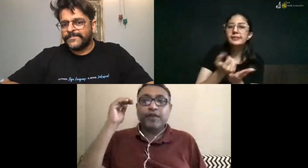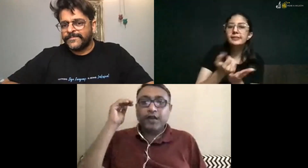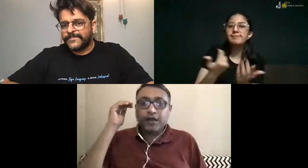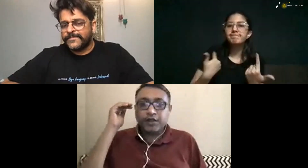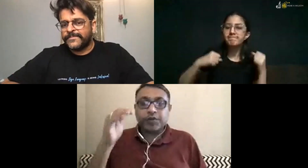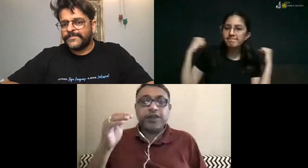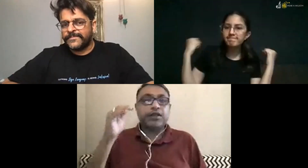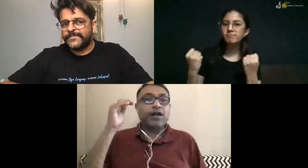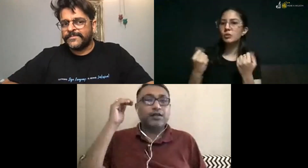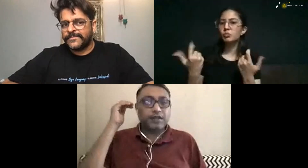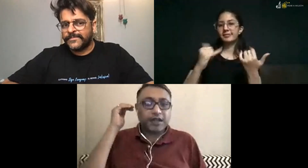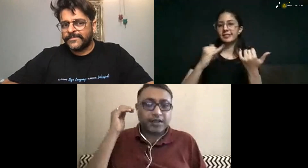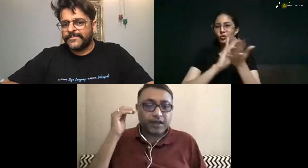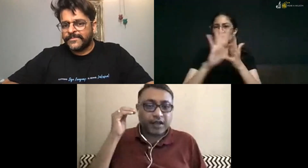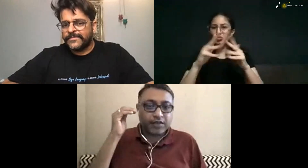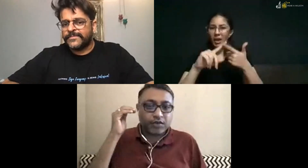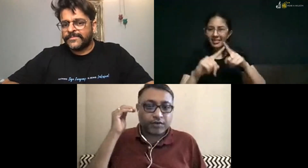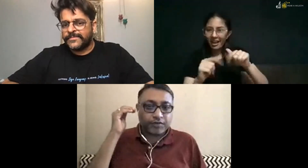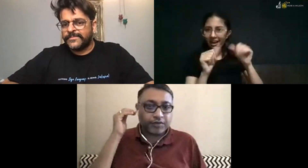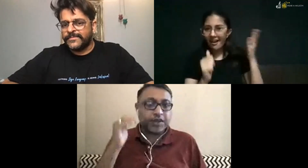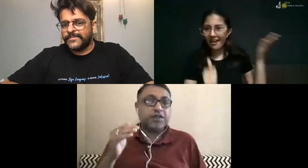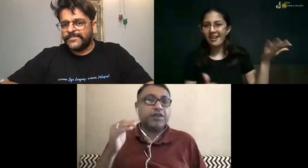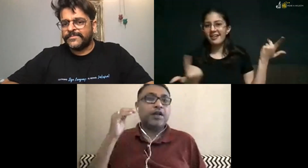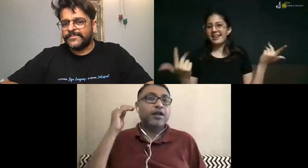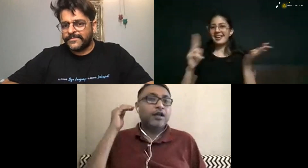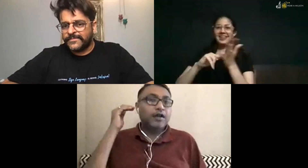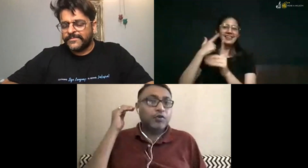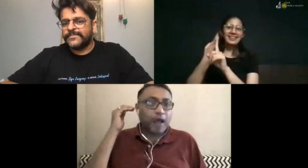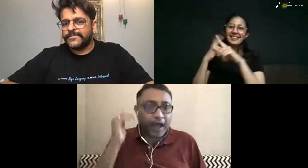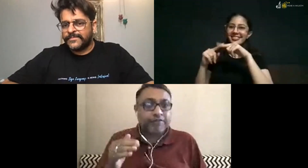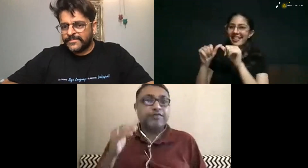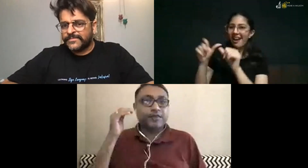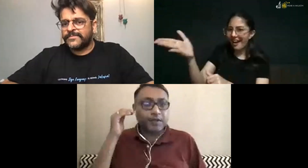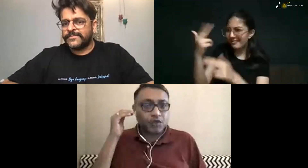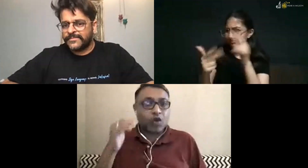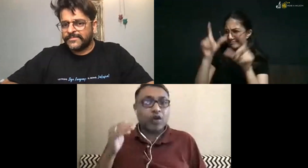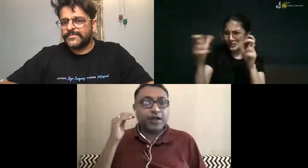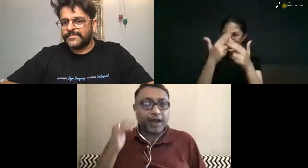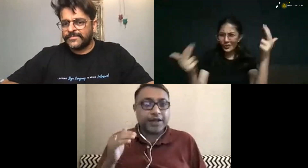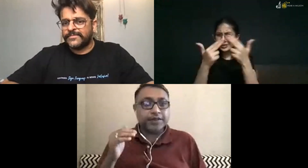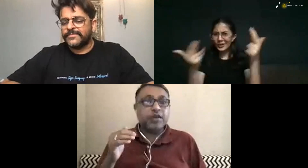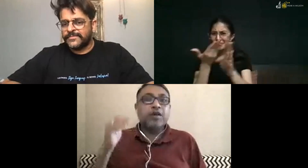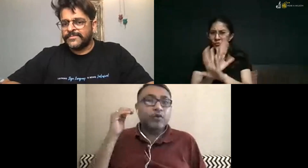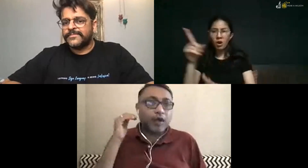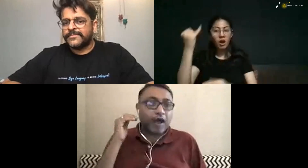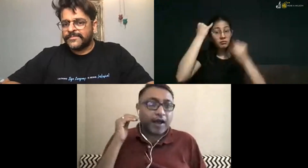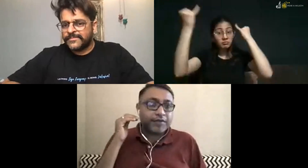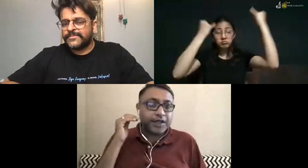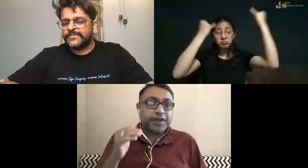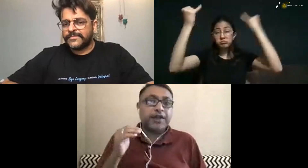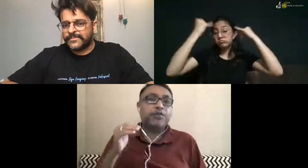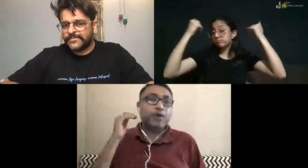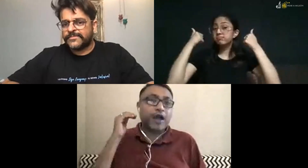of Shweta, take the likes of Nikita, who have some solid ideas, who have